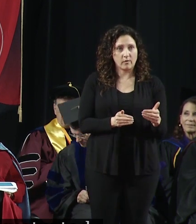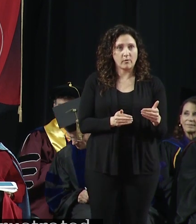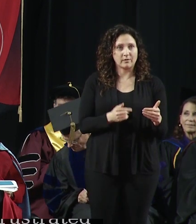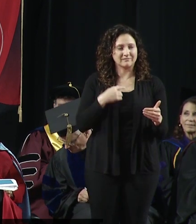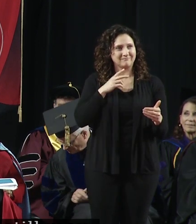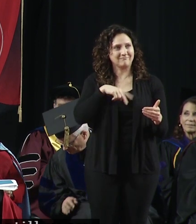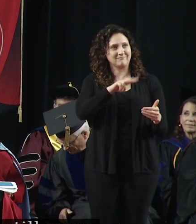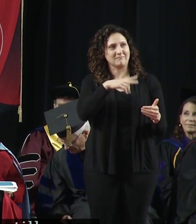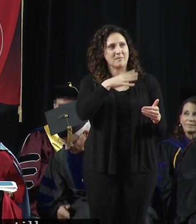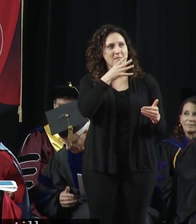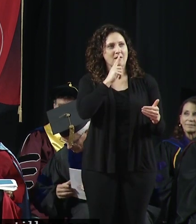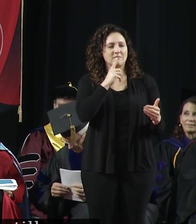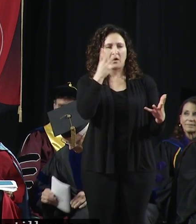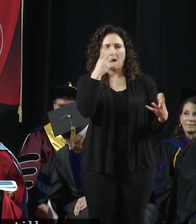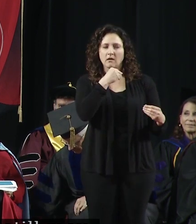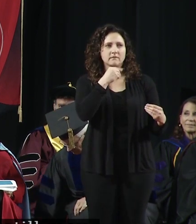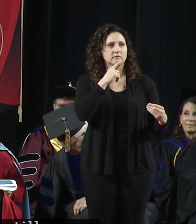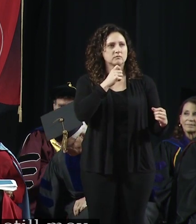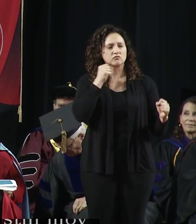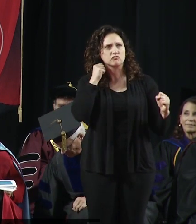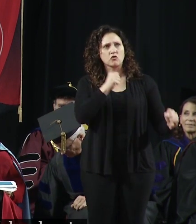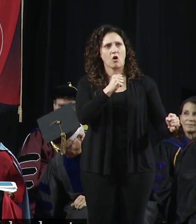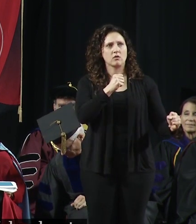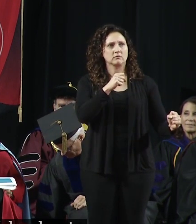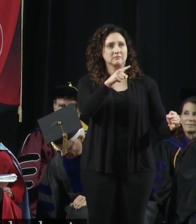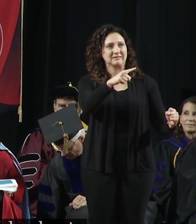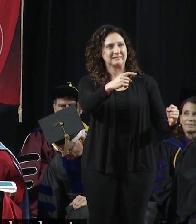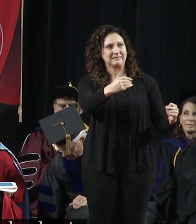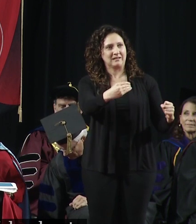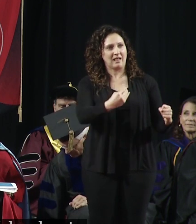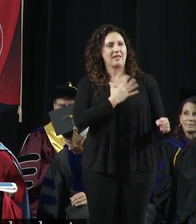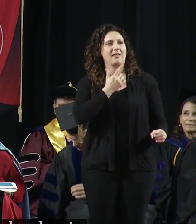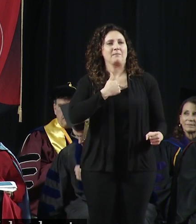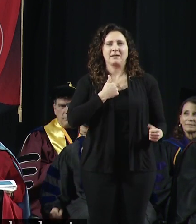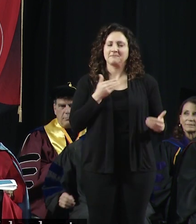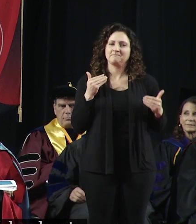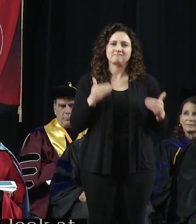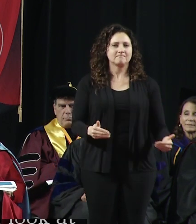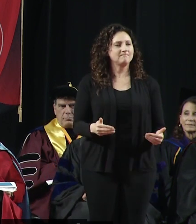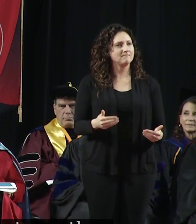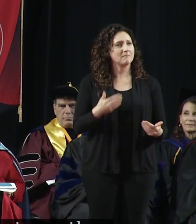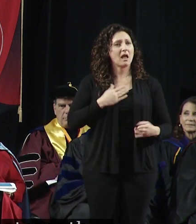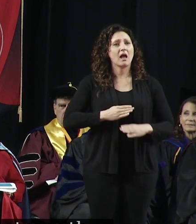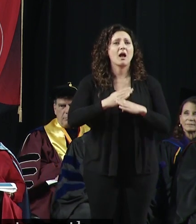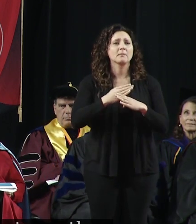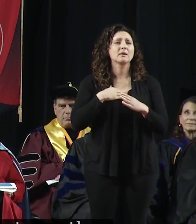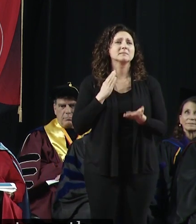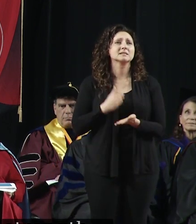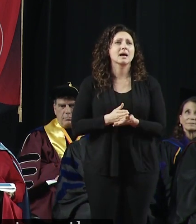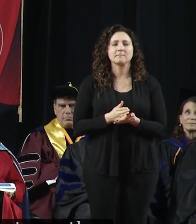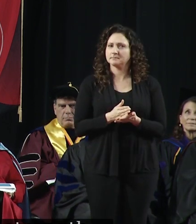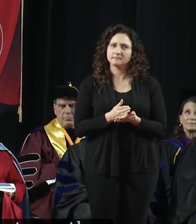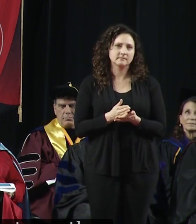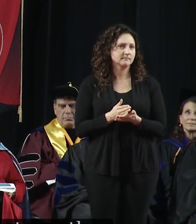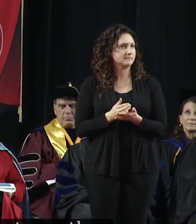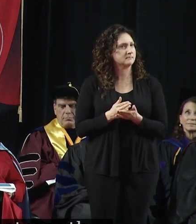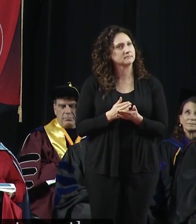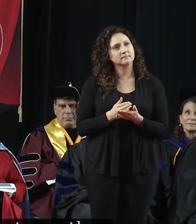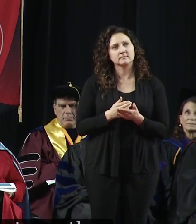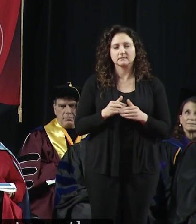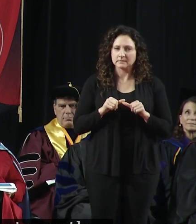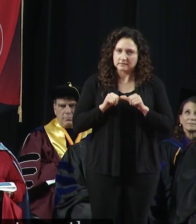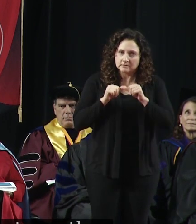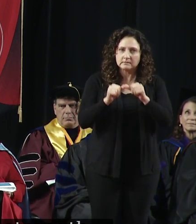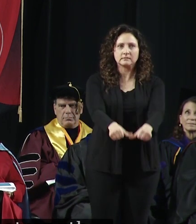see beauty and strength. I am motivated to keep moving and push through all of the obstacles that come in my way. Looking